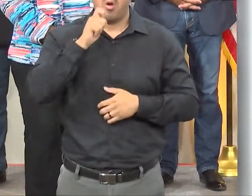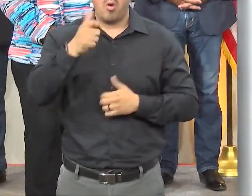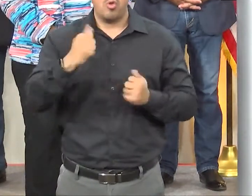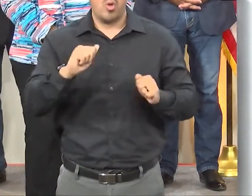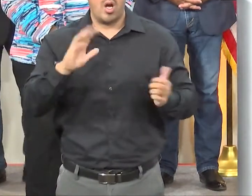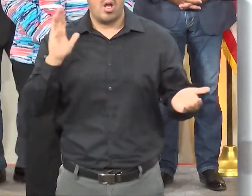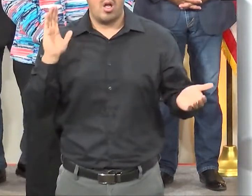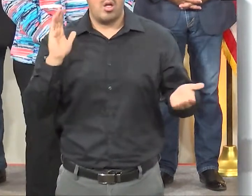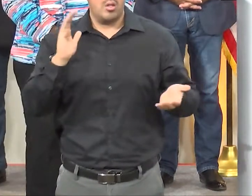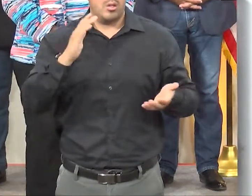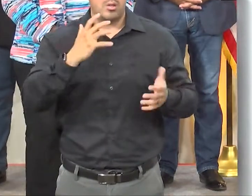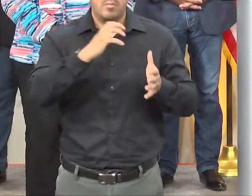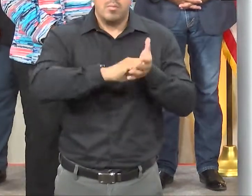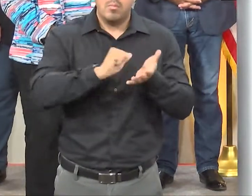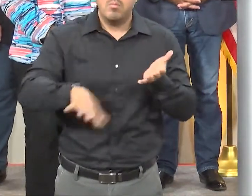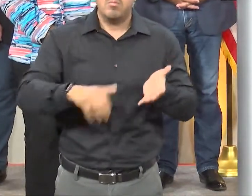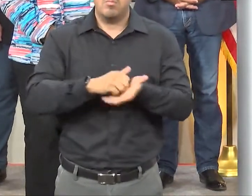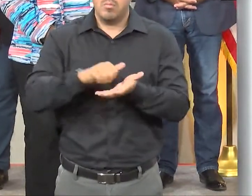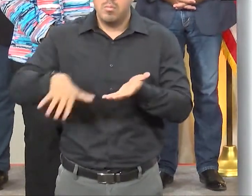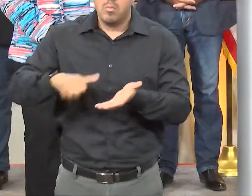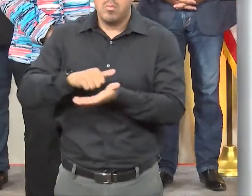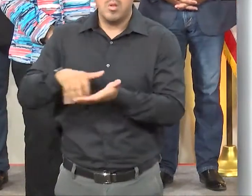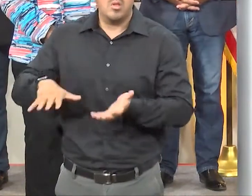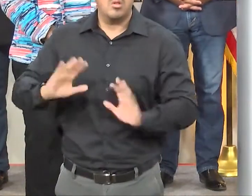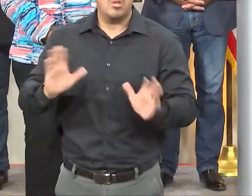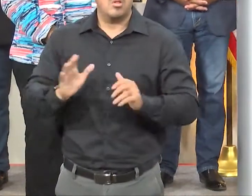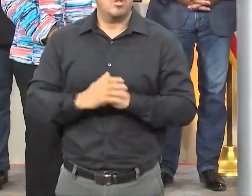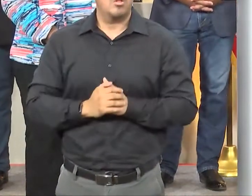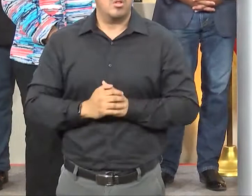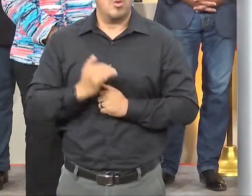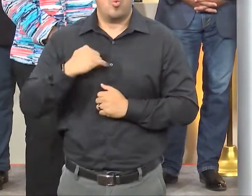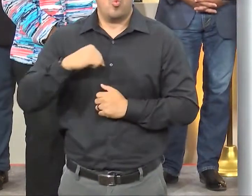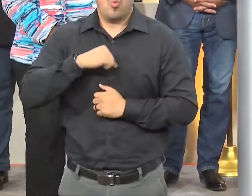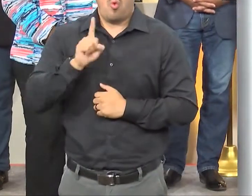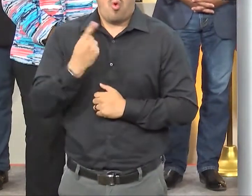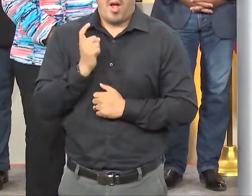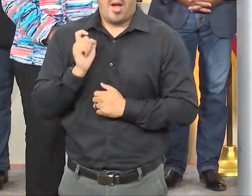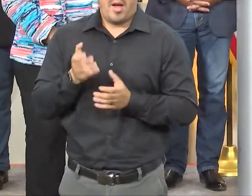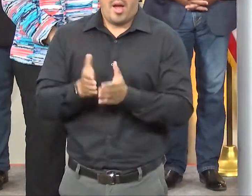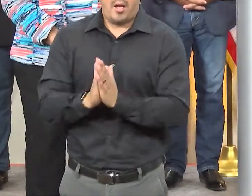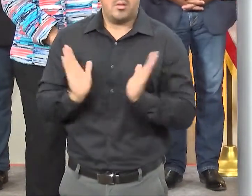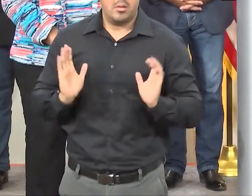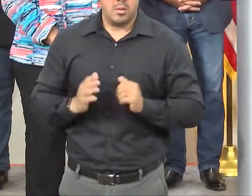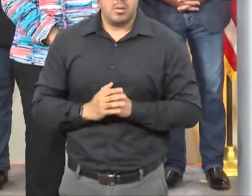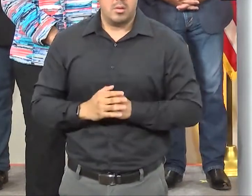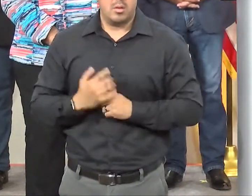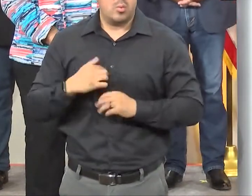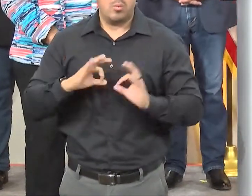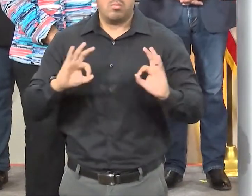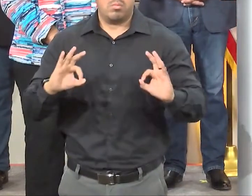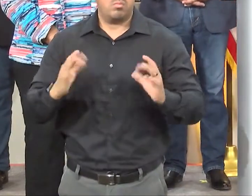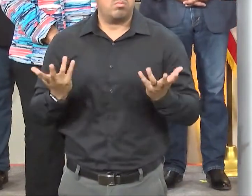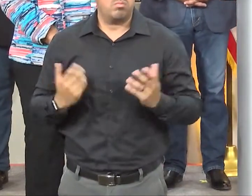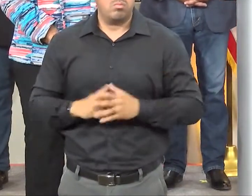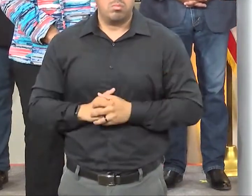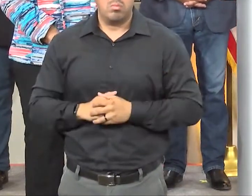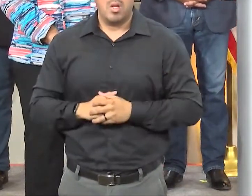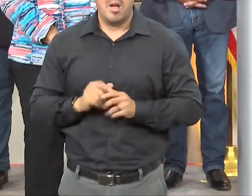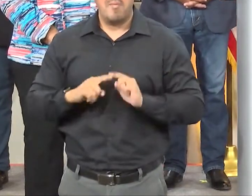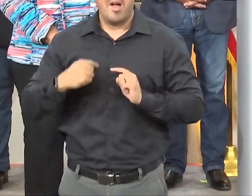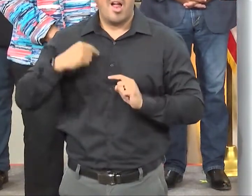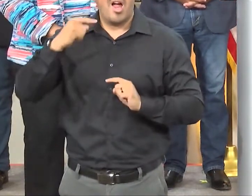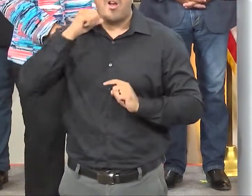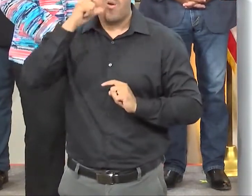their value and therefore decrease the value of the people in the neighborhood. That's the only ask. And we're good. But I think it would